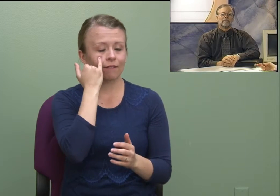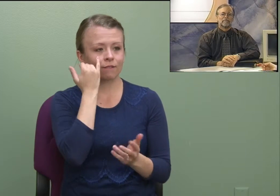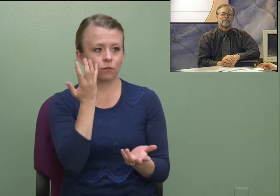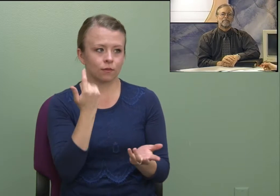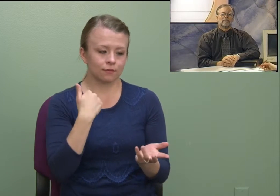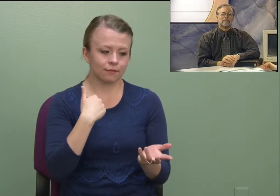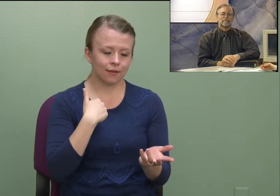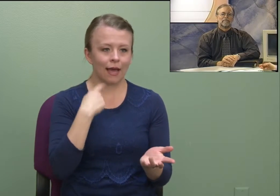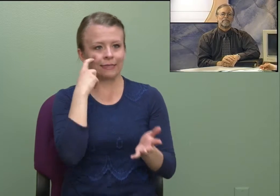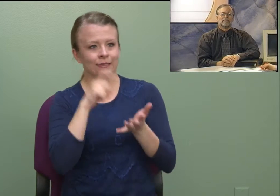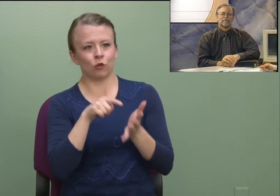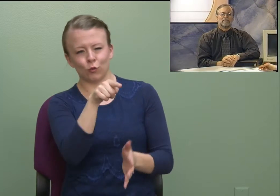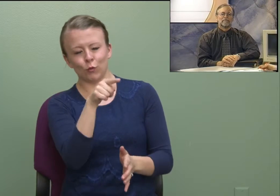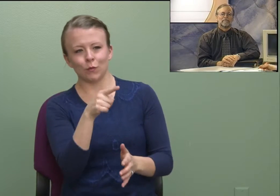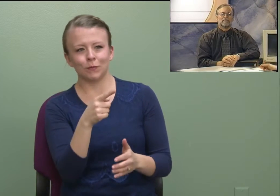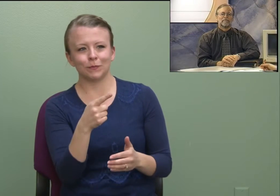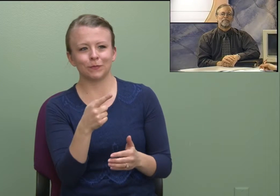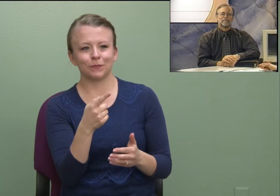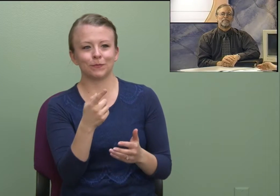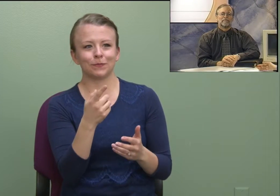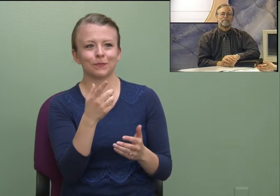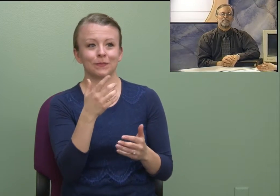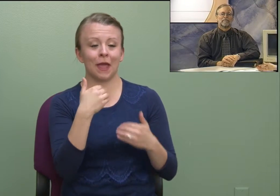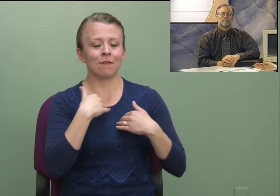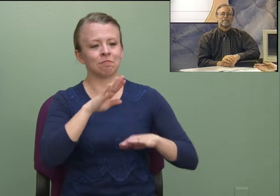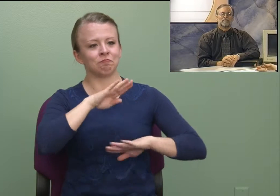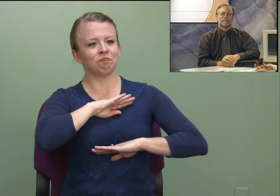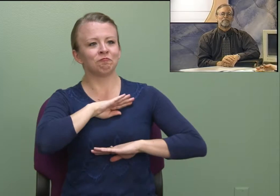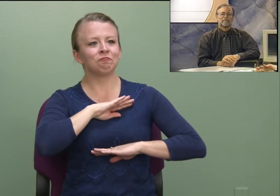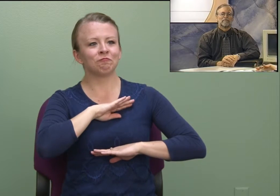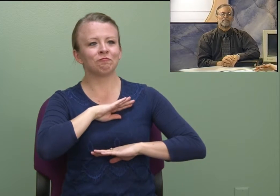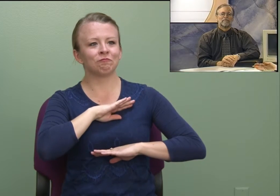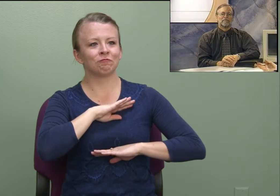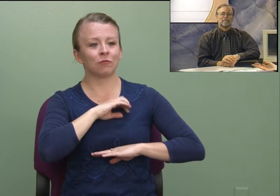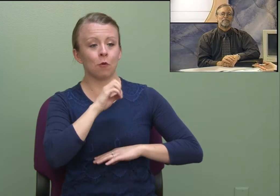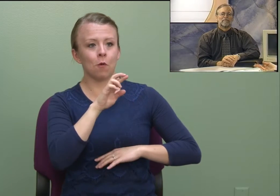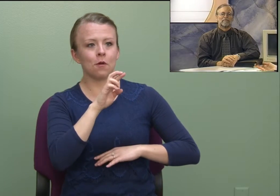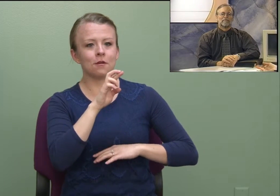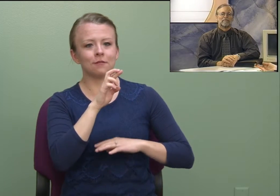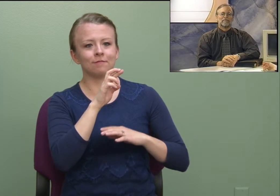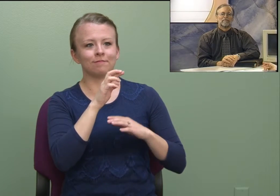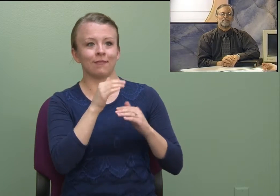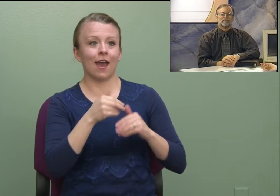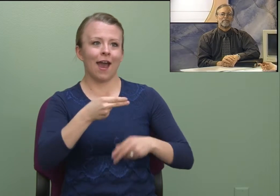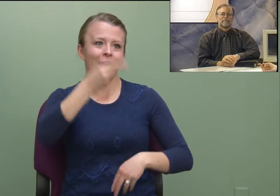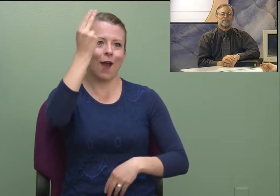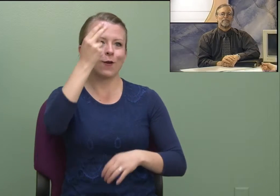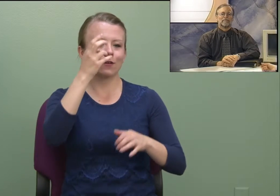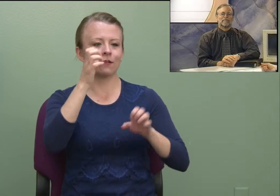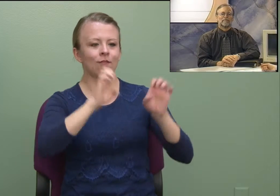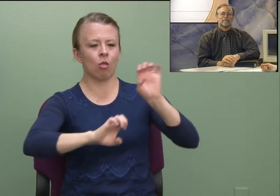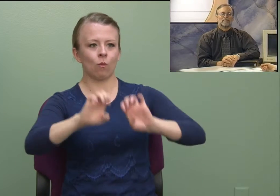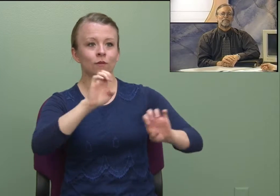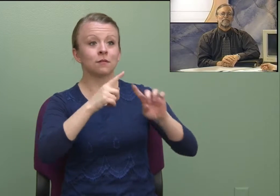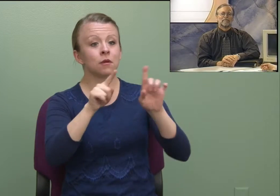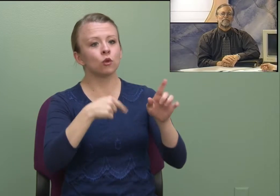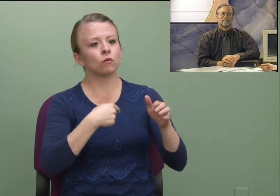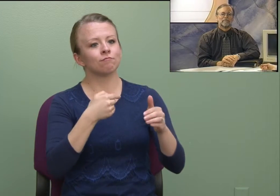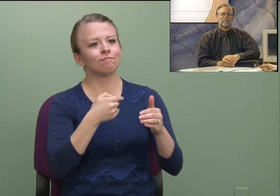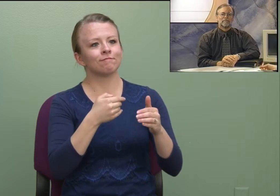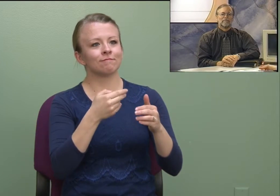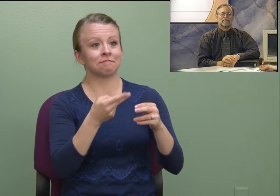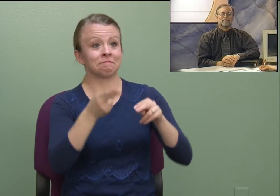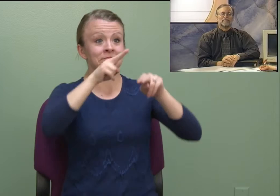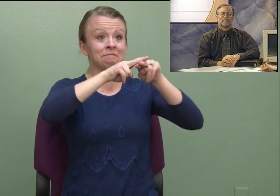and I can kind of tell you're going to come out and have a satisfactory or above evaluation, then you get a 1-step